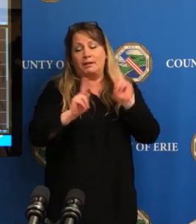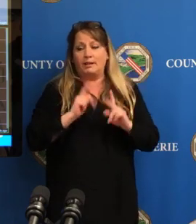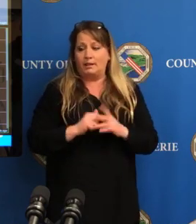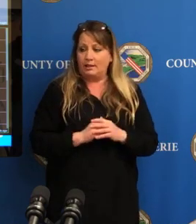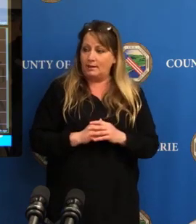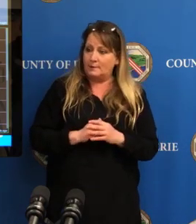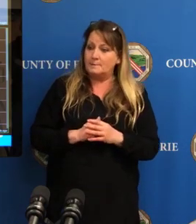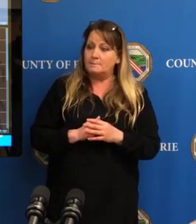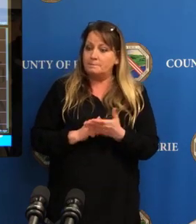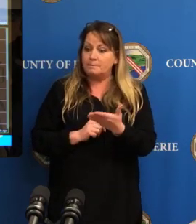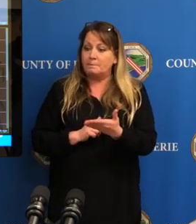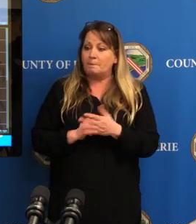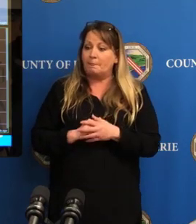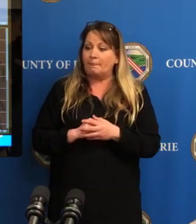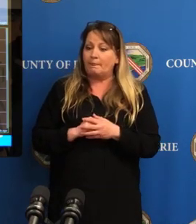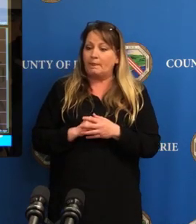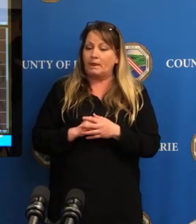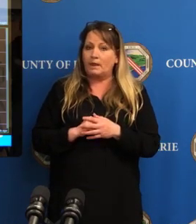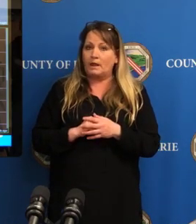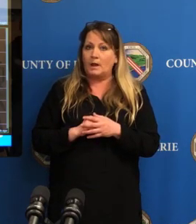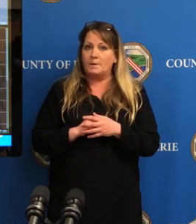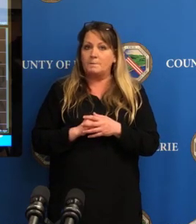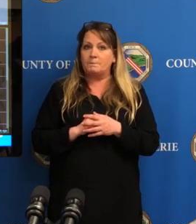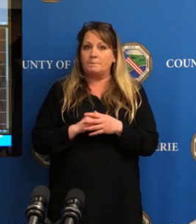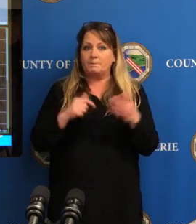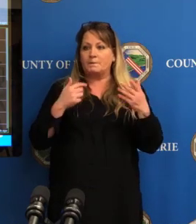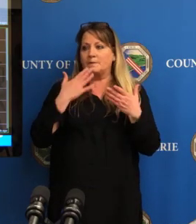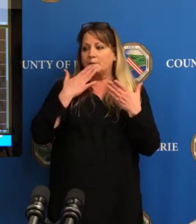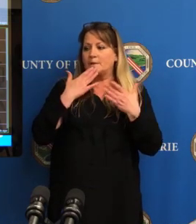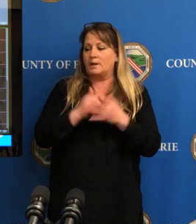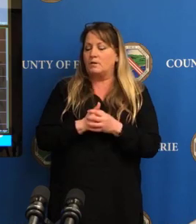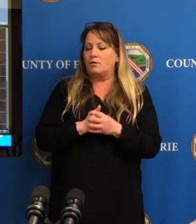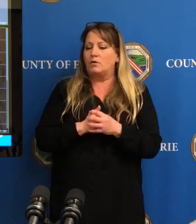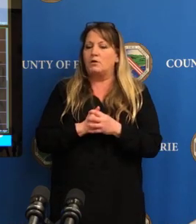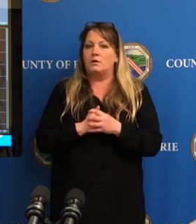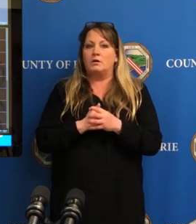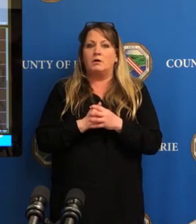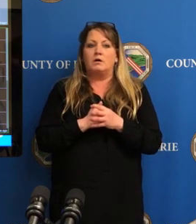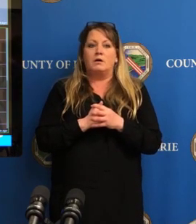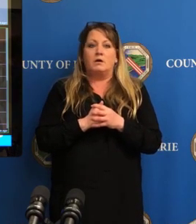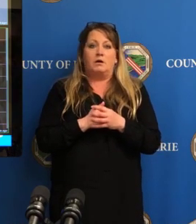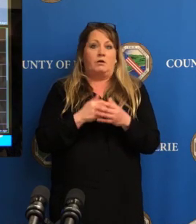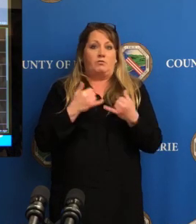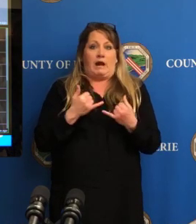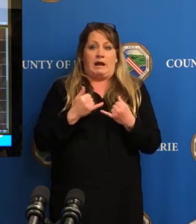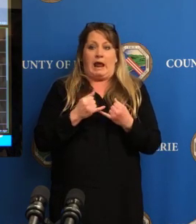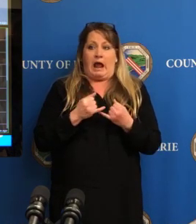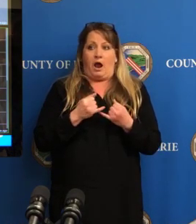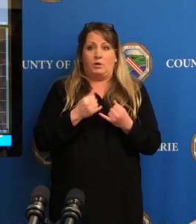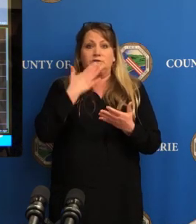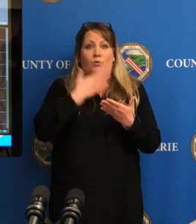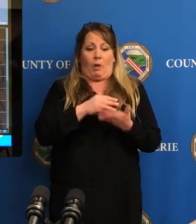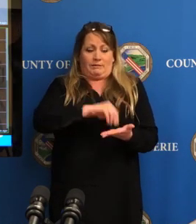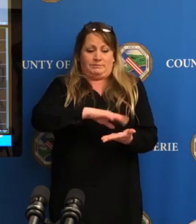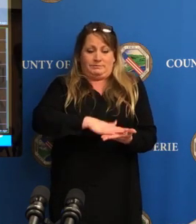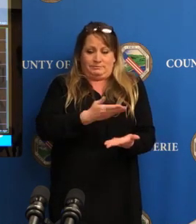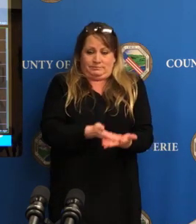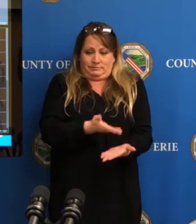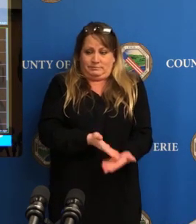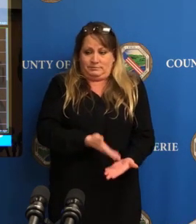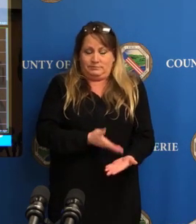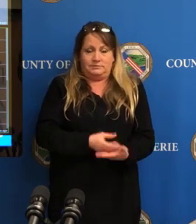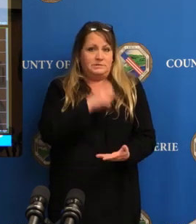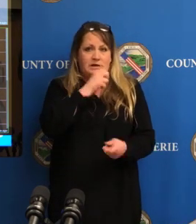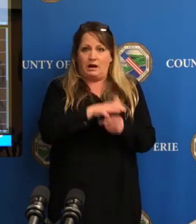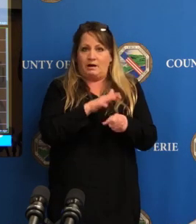Powers. Hey, Mark. Thanks for taking our call. At this point, it's well documented that there's a shortage of medical supplies and hospital